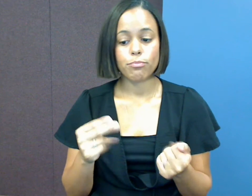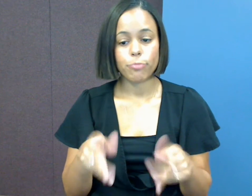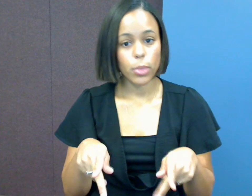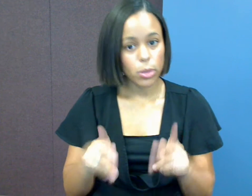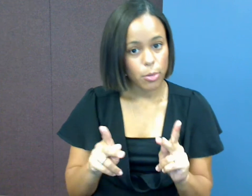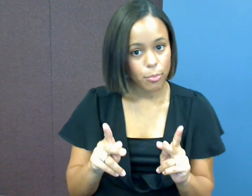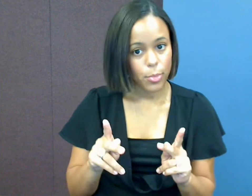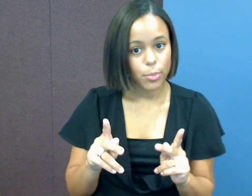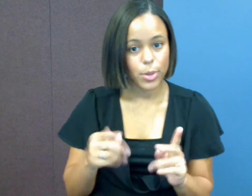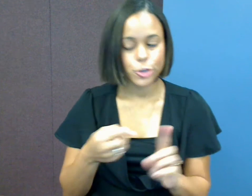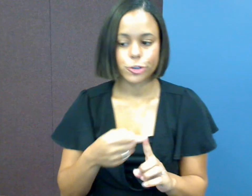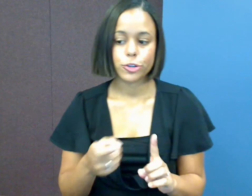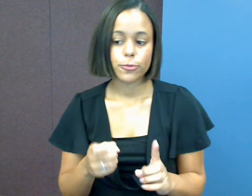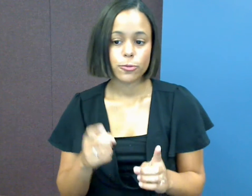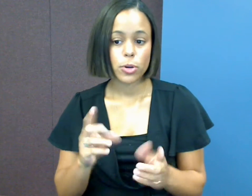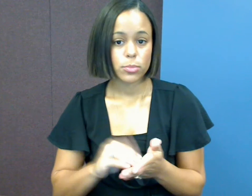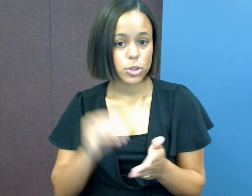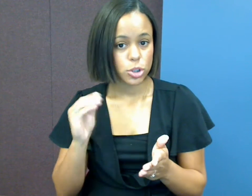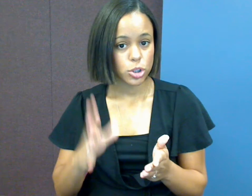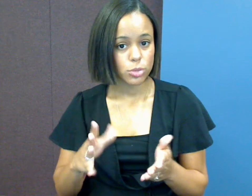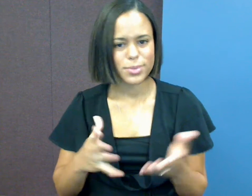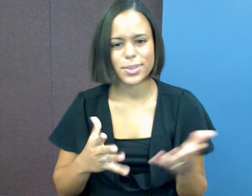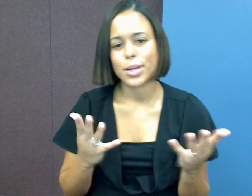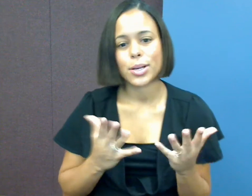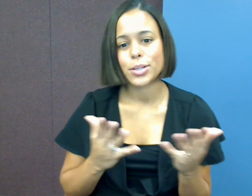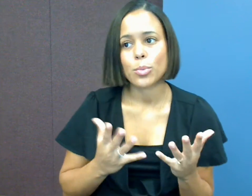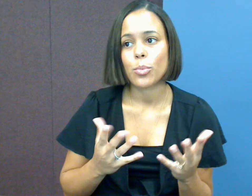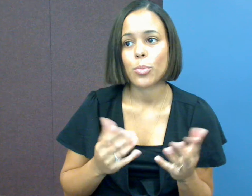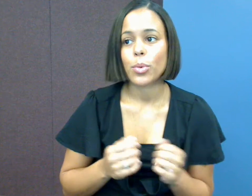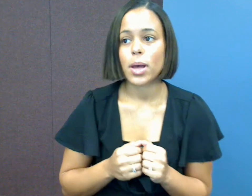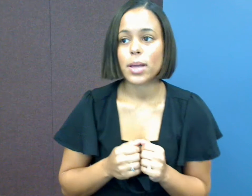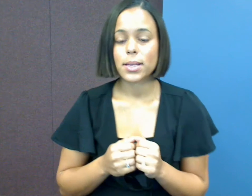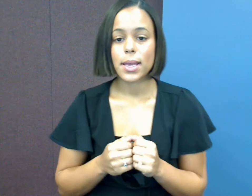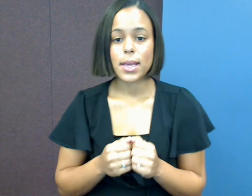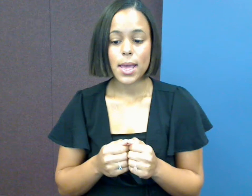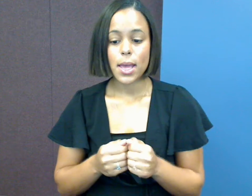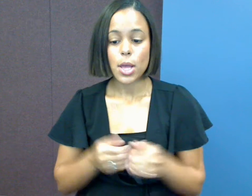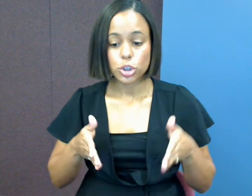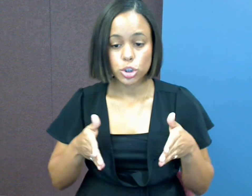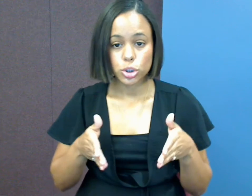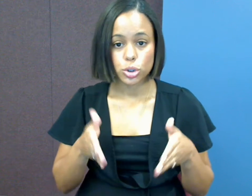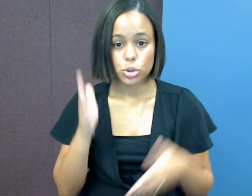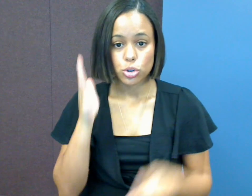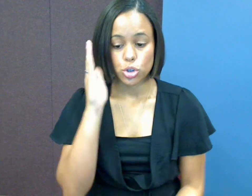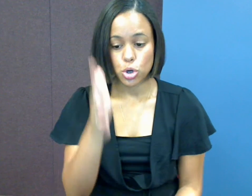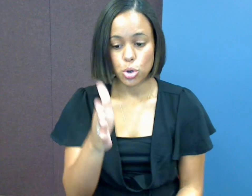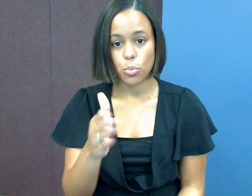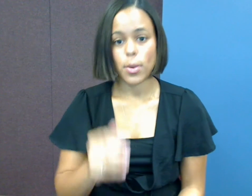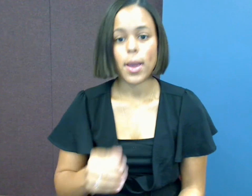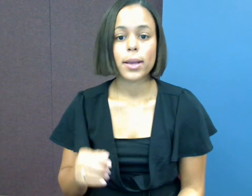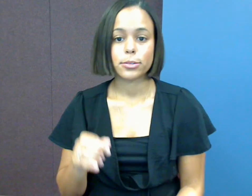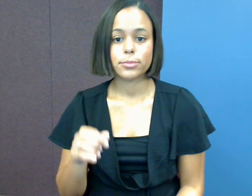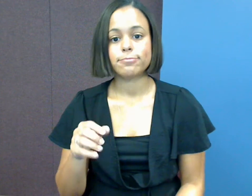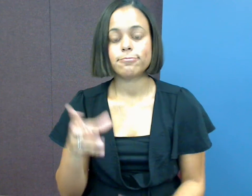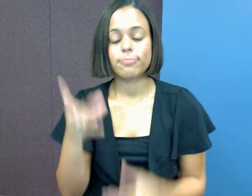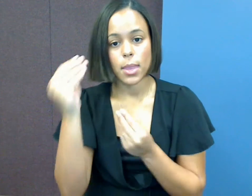university must define what they consider directory information, meaning that the information